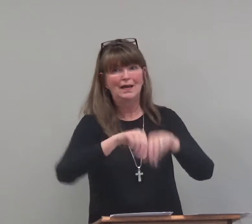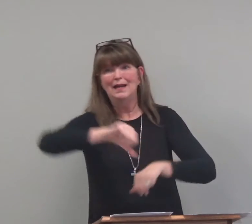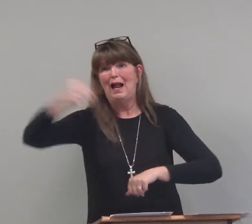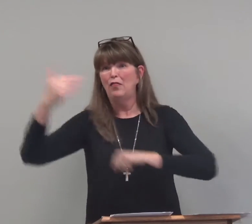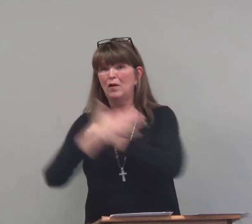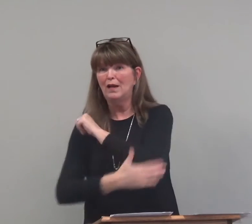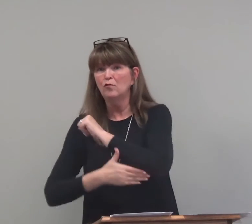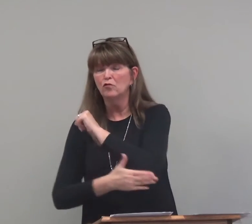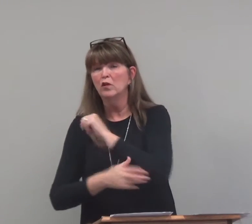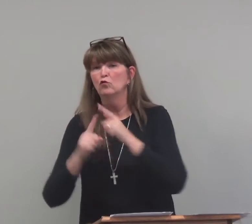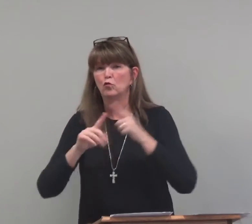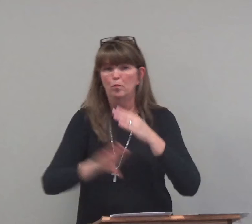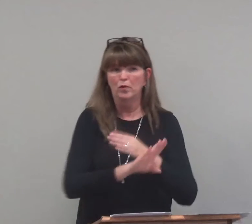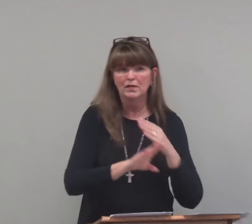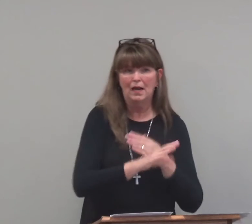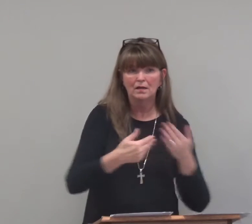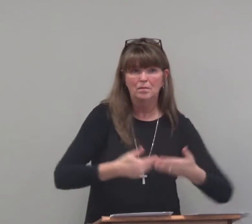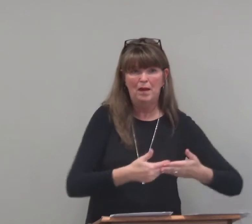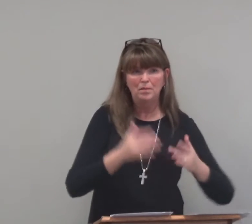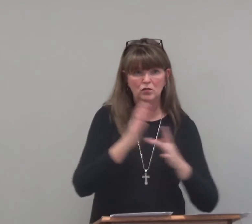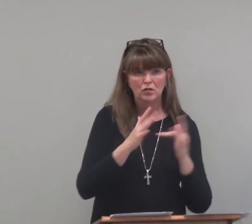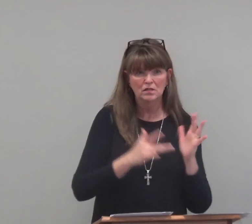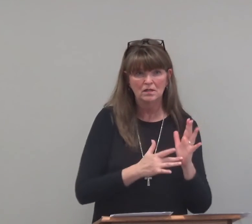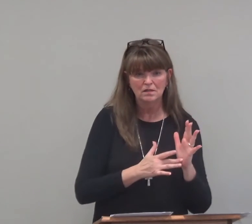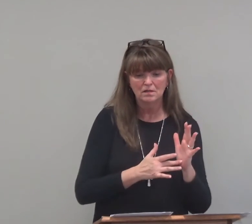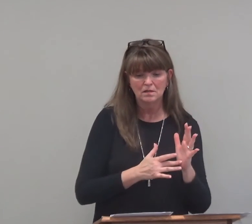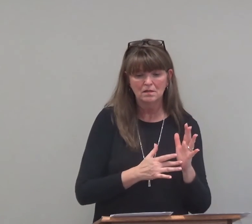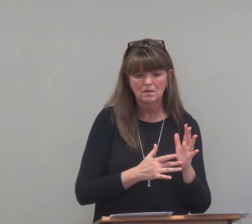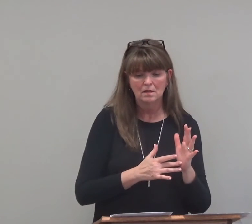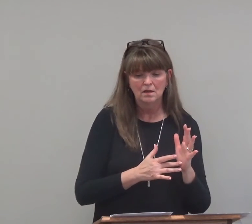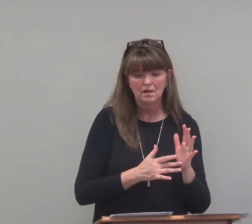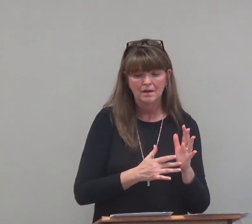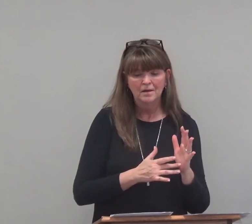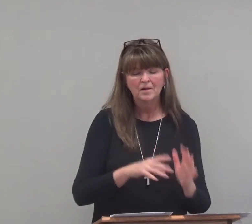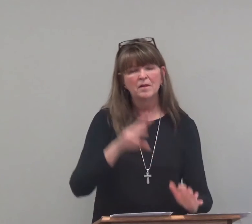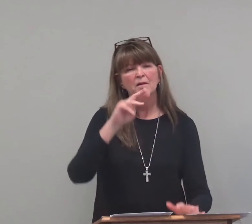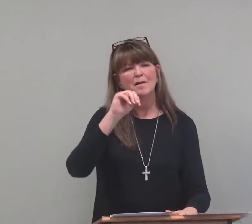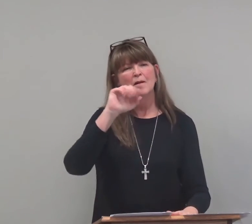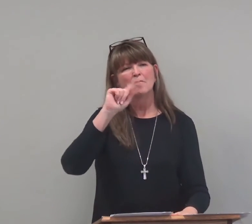become refugees in another country in order to protect the baby Jesus.